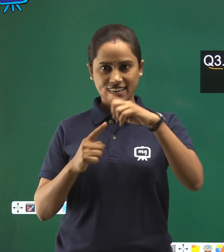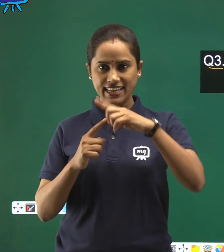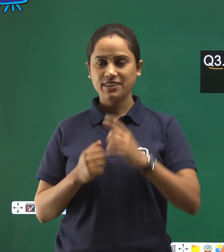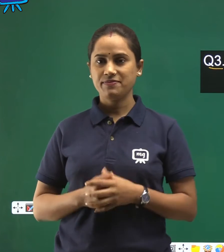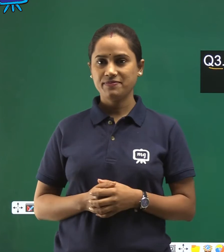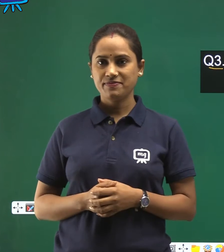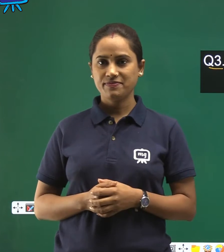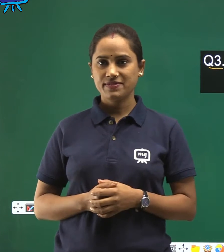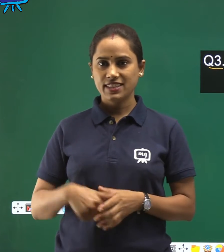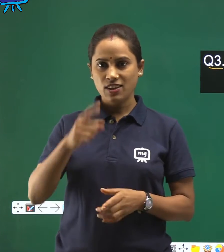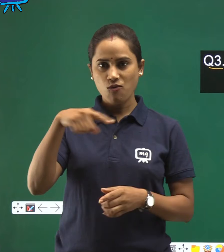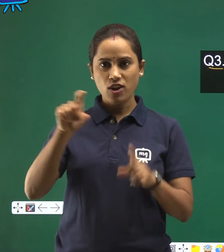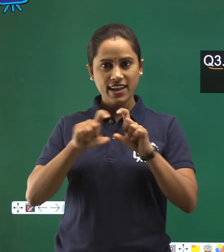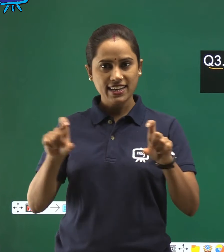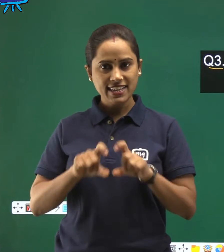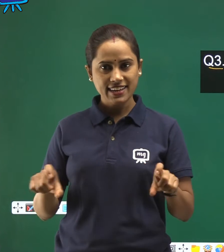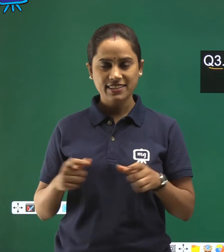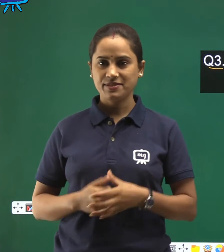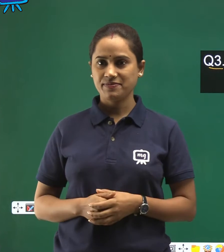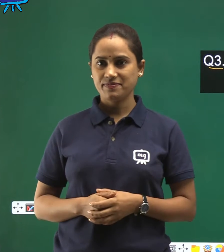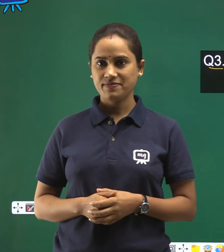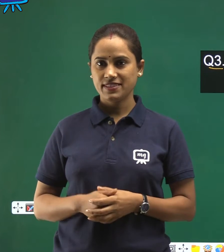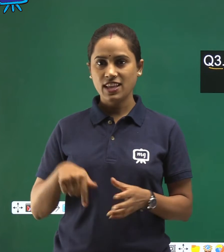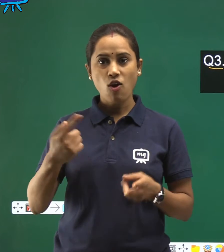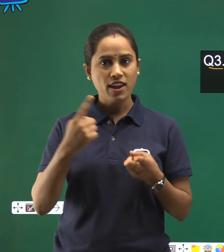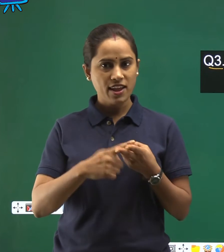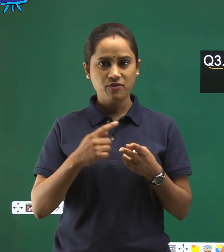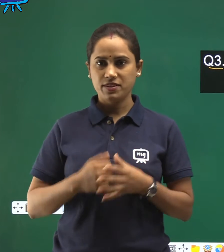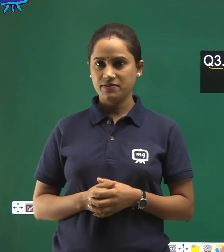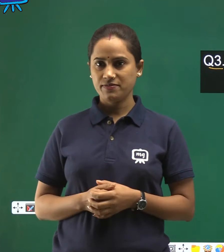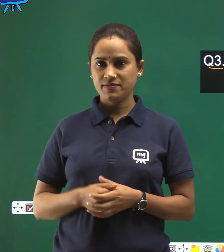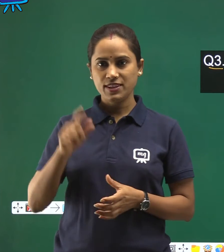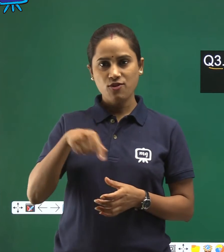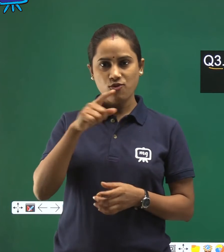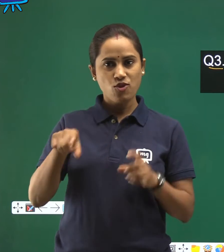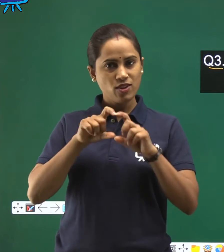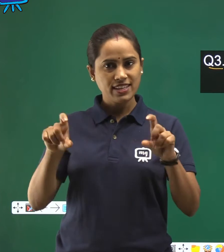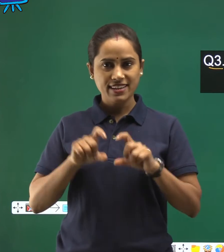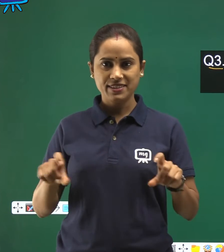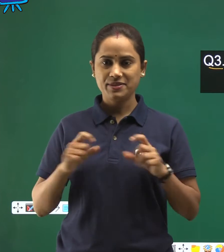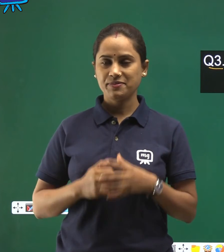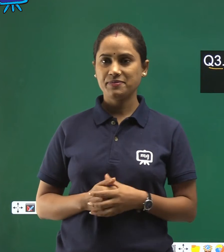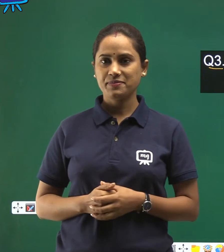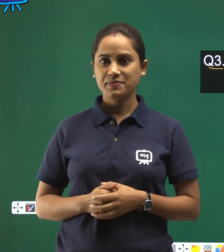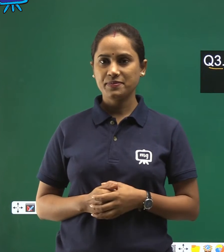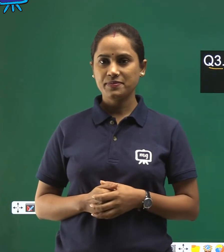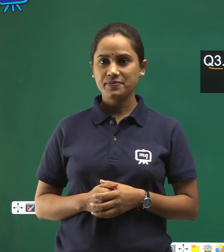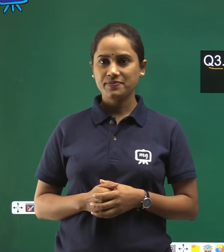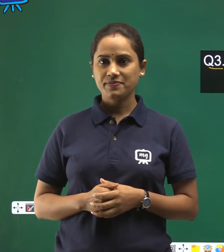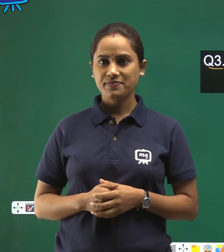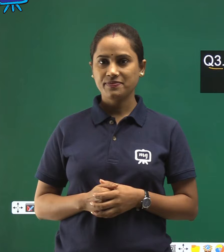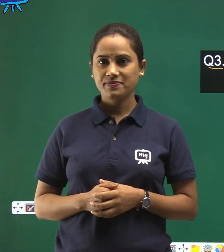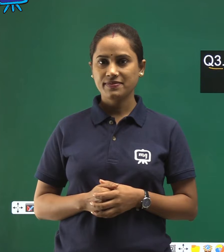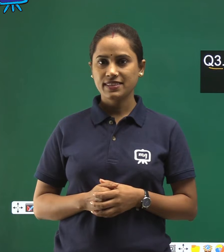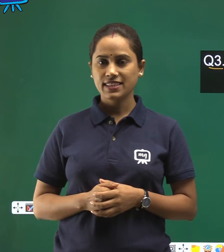T for correct sentence or F for wrong sentence.